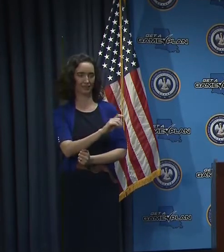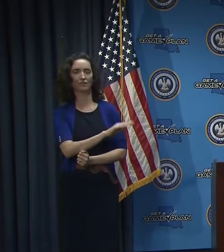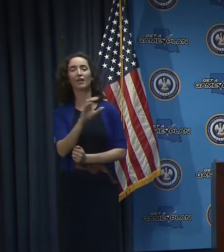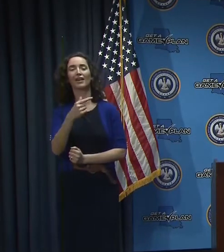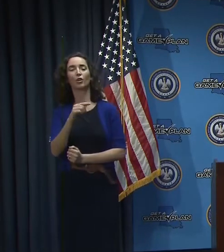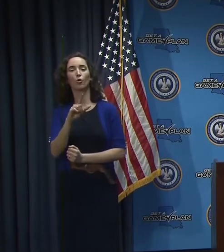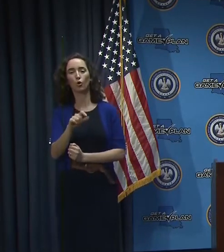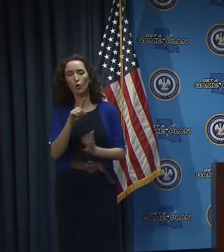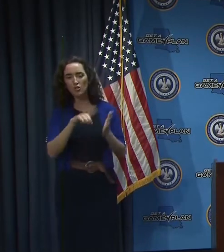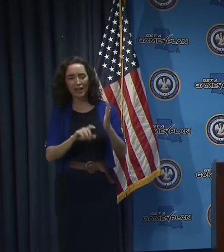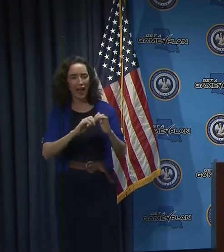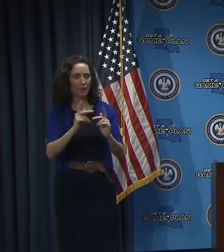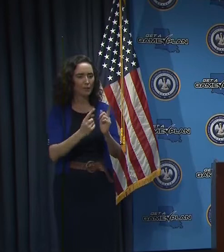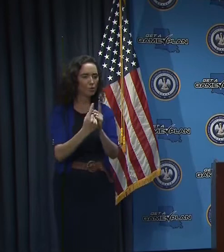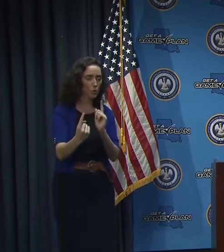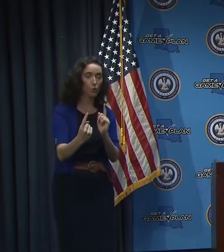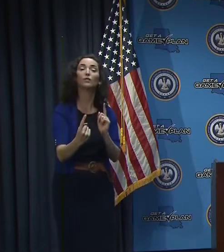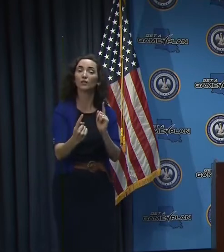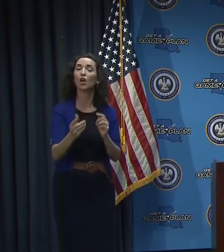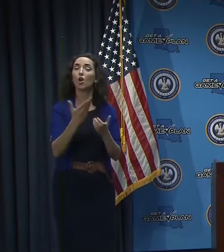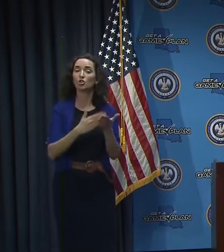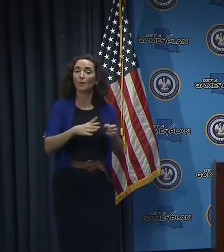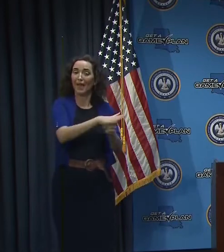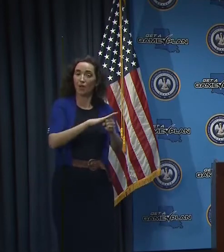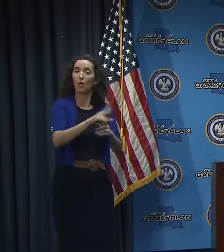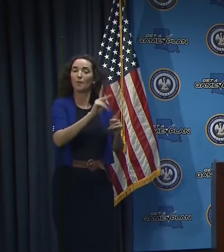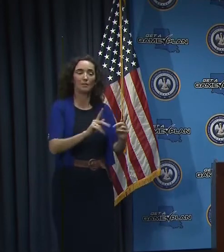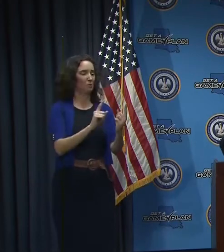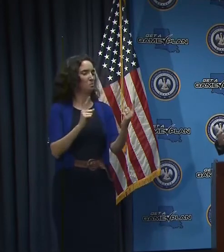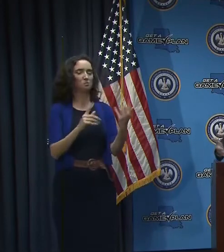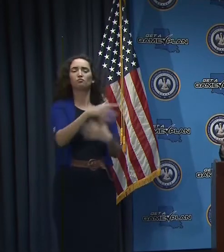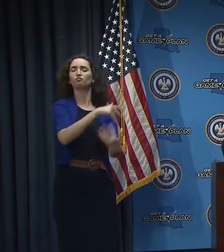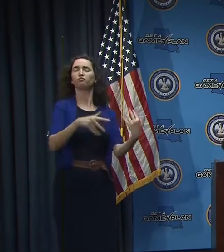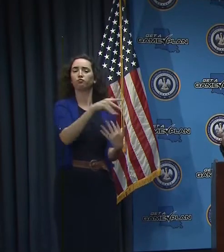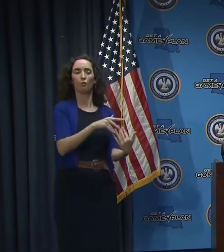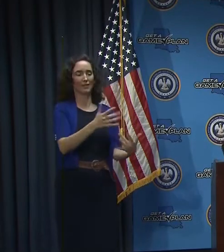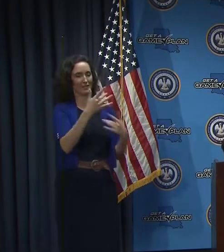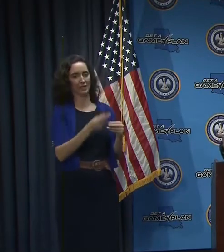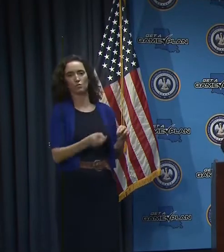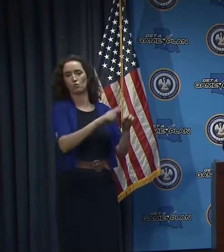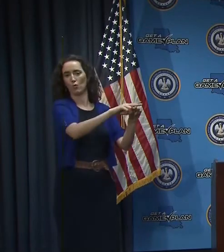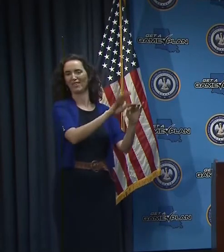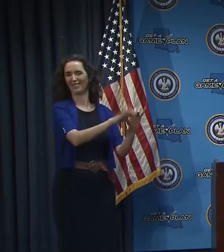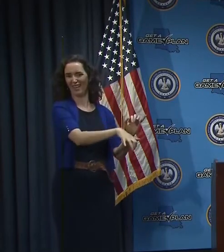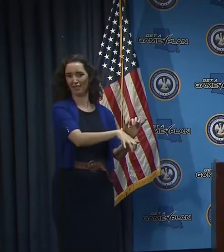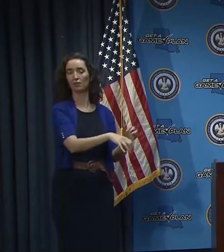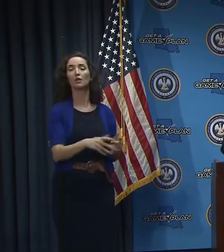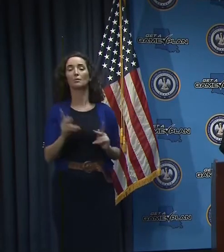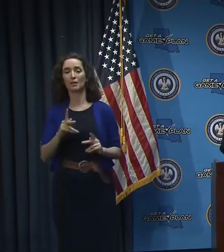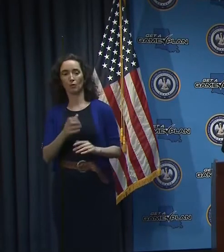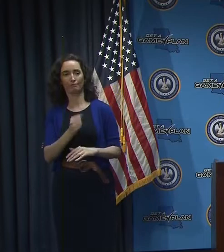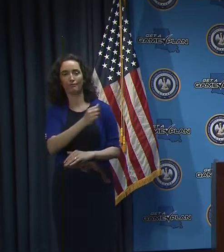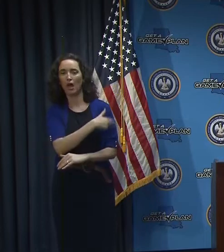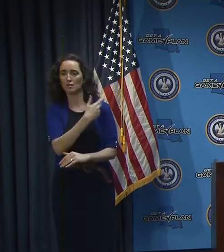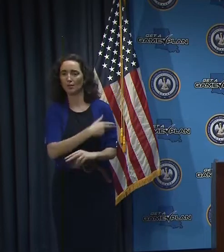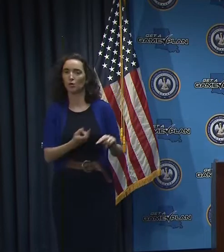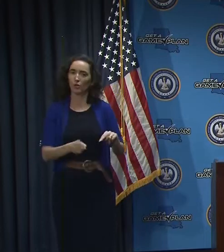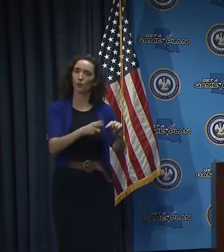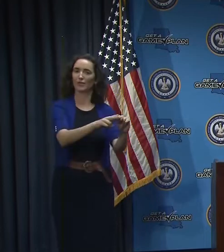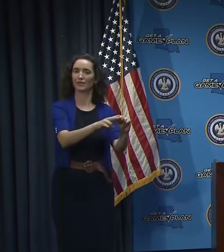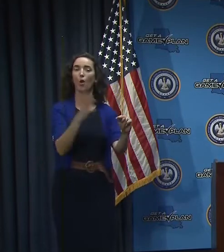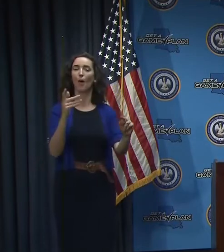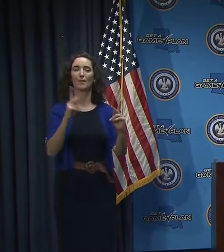where we're not seeing great social distancing, not surprisingly, we're seeing cases. Not surprisingly, but sadly, we're seeing hospitalizations. And so our emphasis